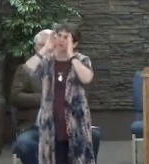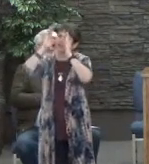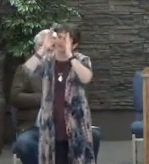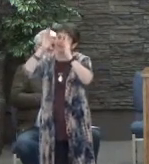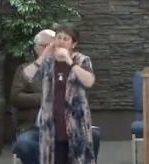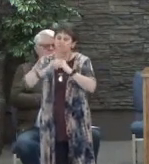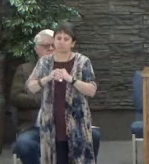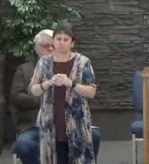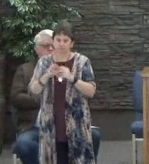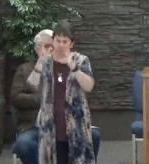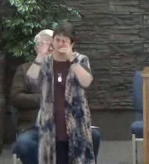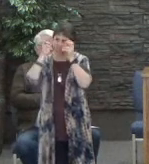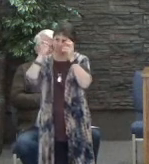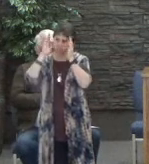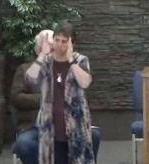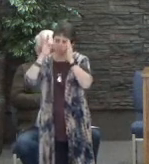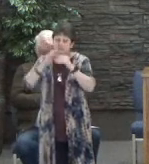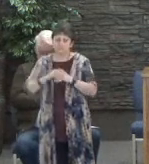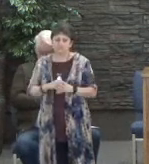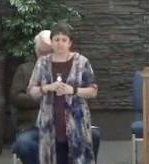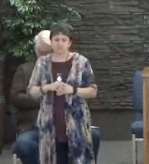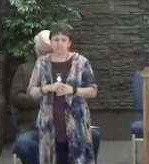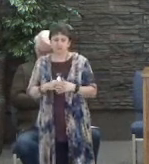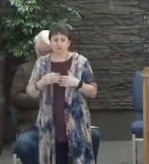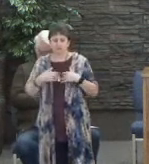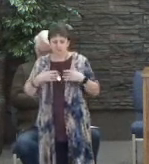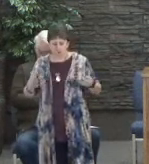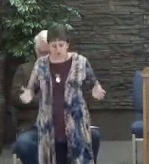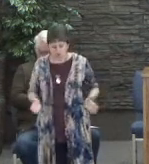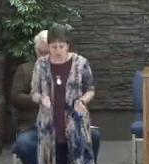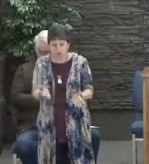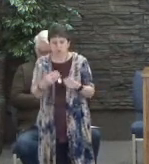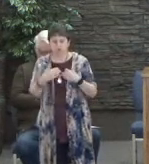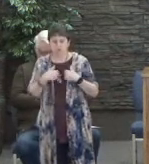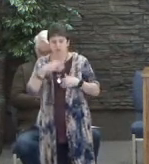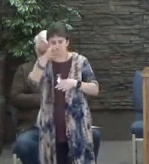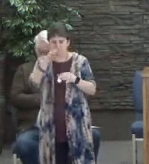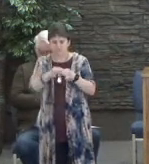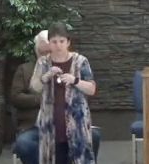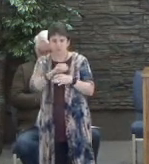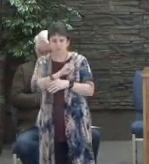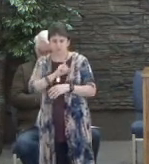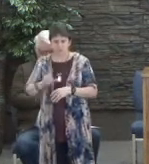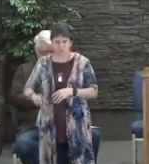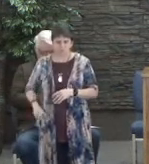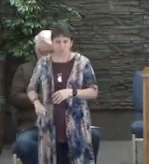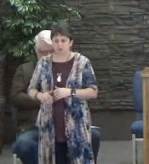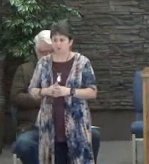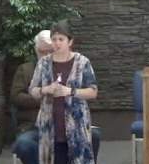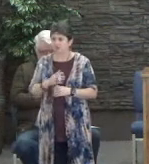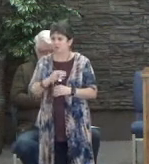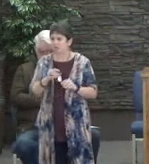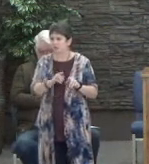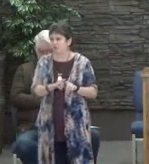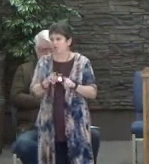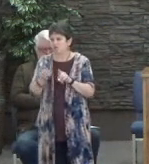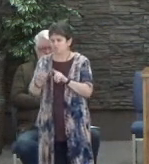great opportunity there. They're encouraged to have faith in the Lord and